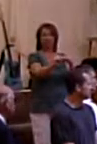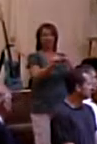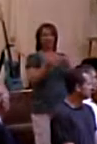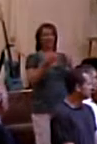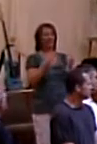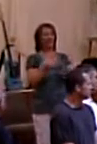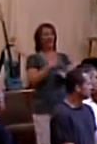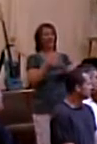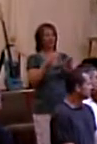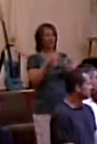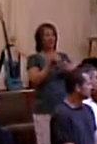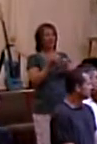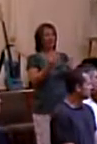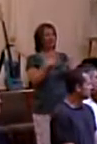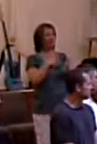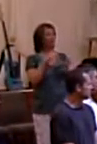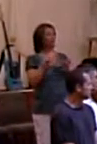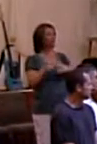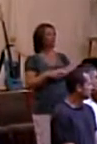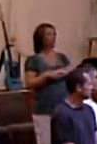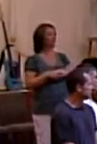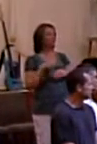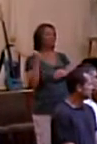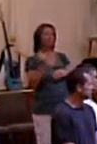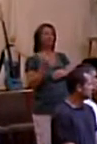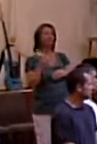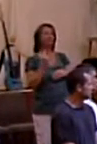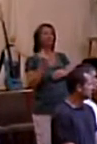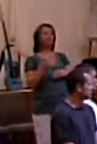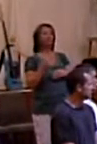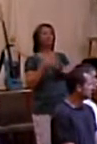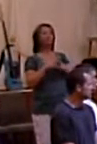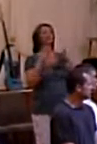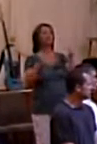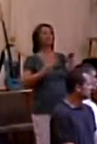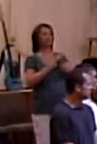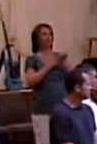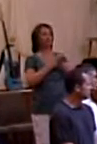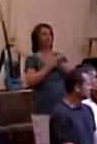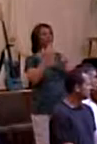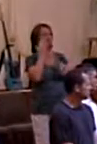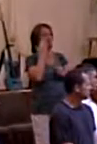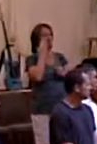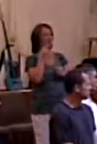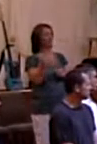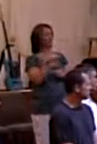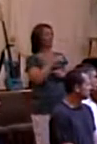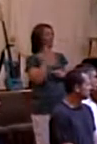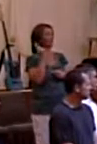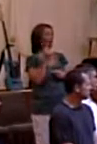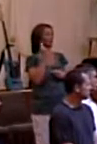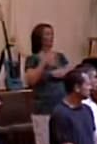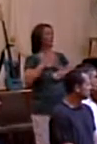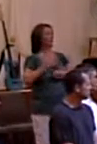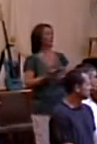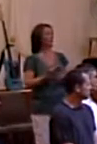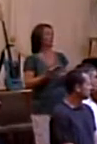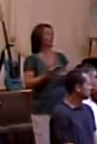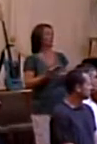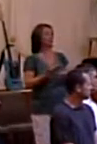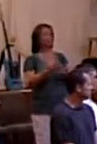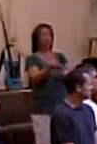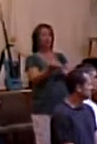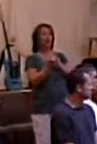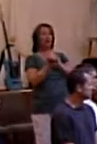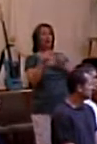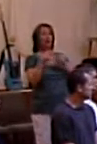do each and everything we do. There's always tons of support, and you know who you people are, that you're always willing to step up when we